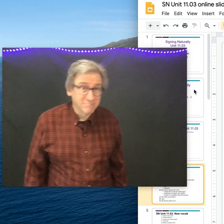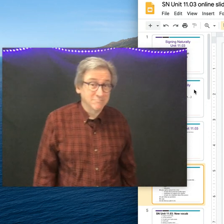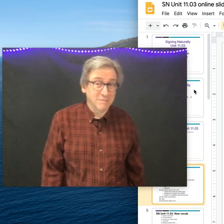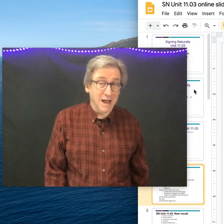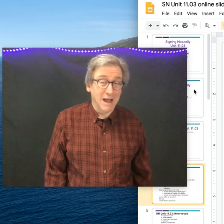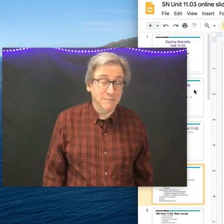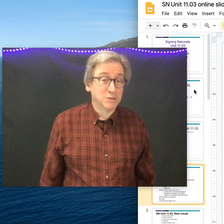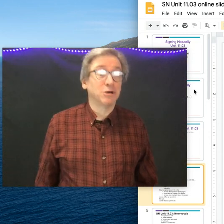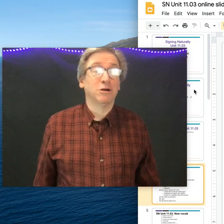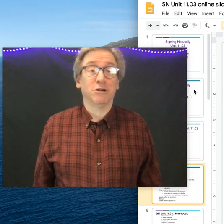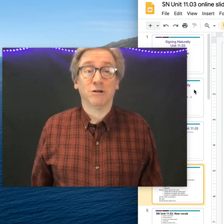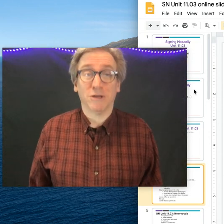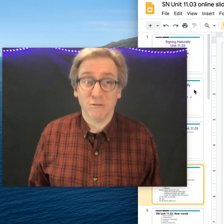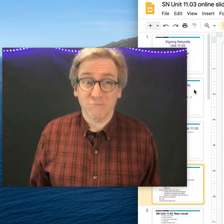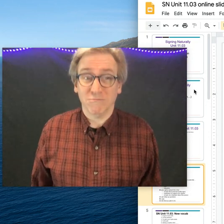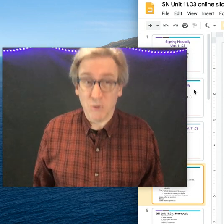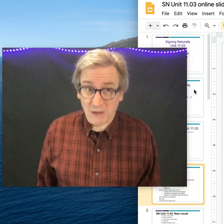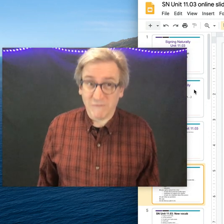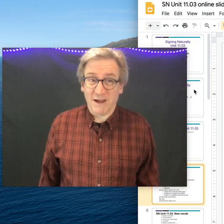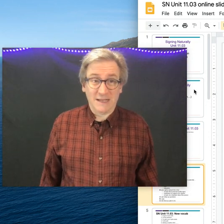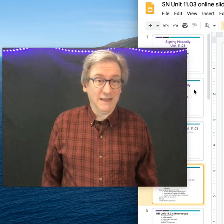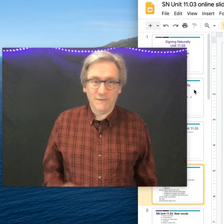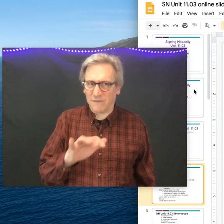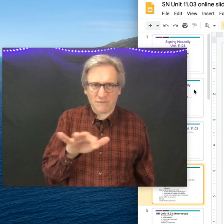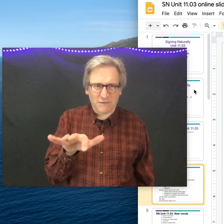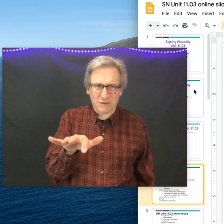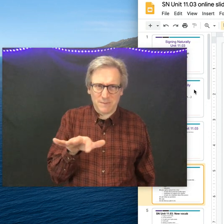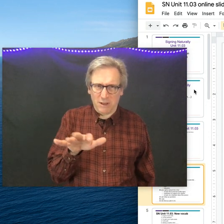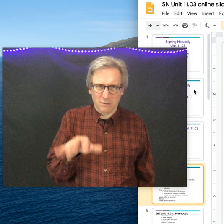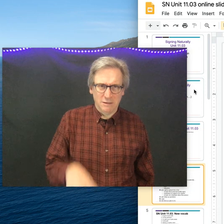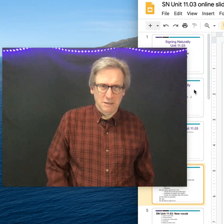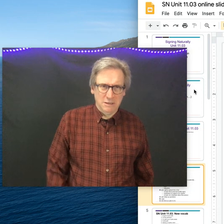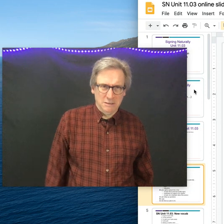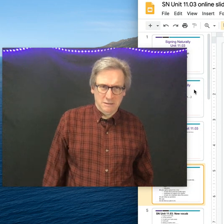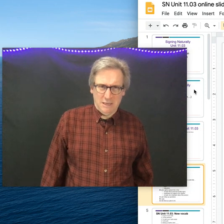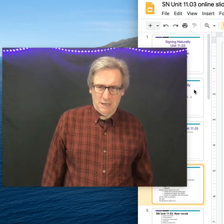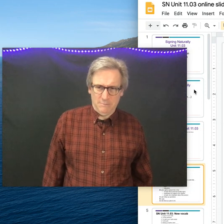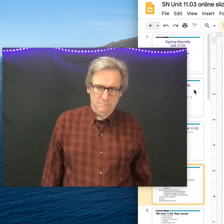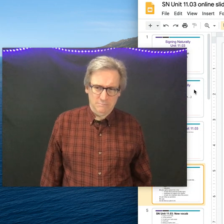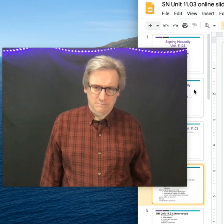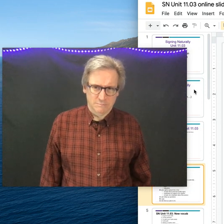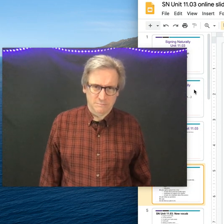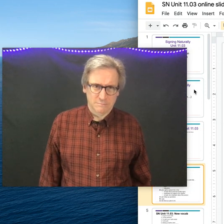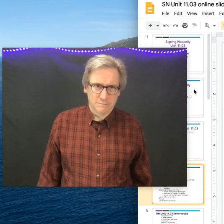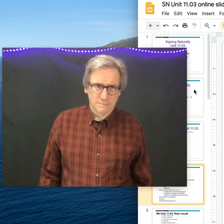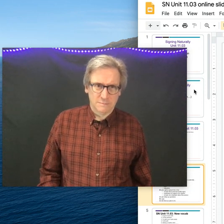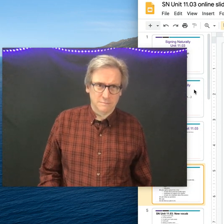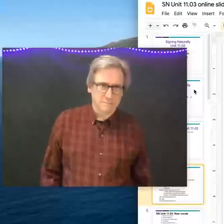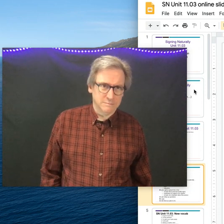parents. I'm sure you can find it, even if you have to fingerspell,